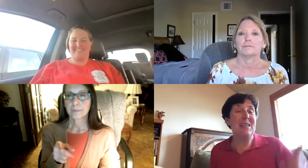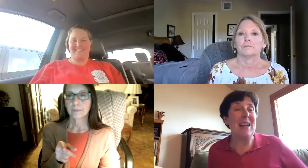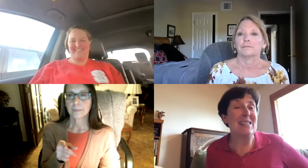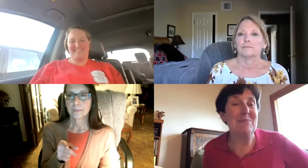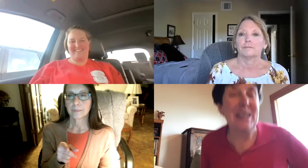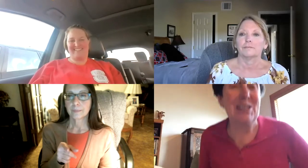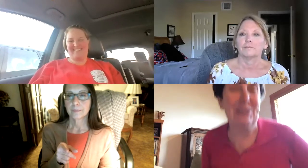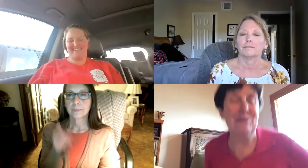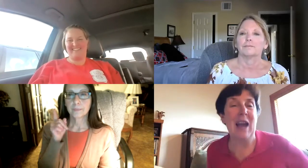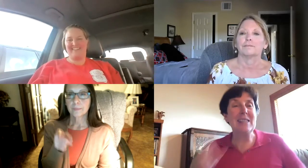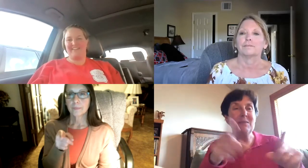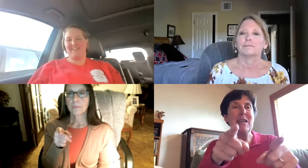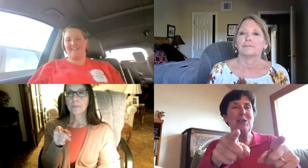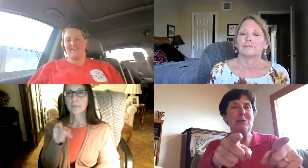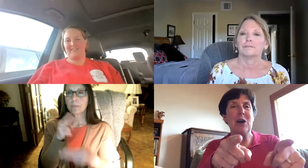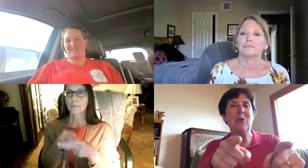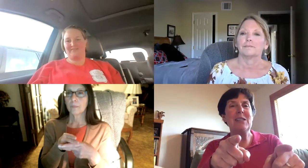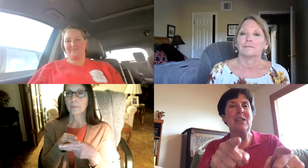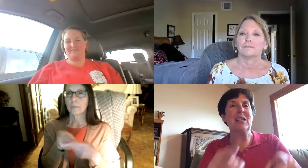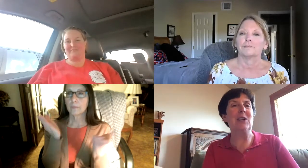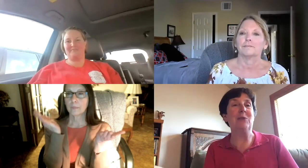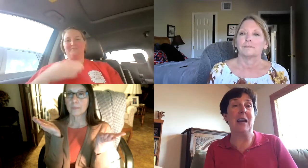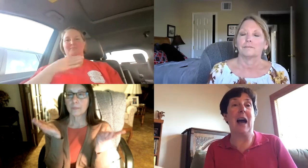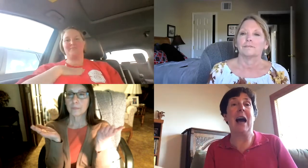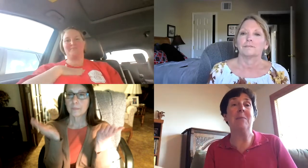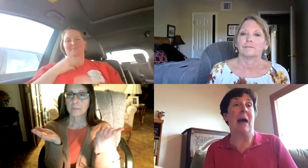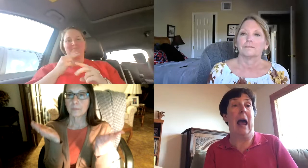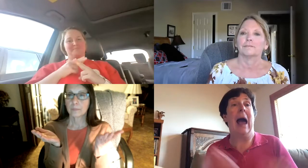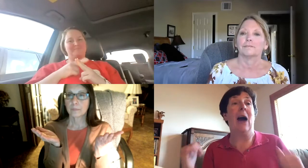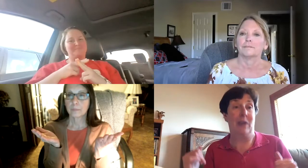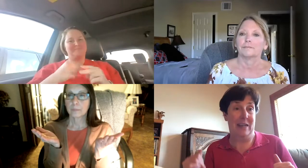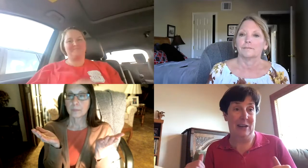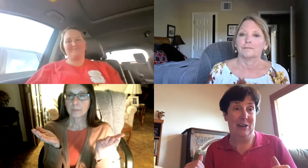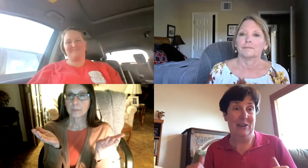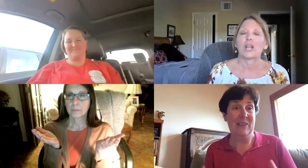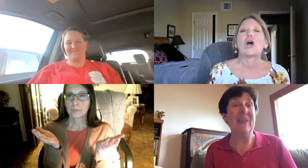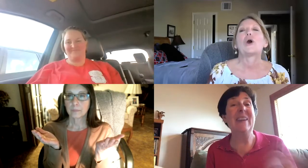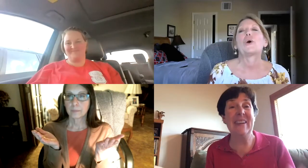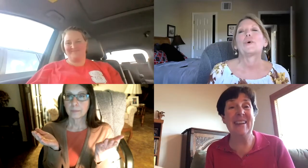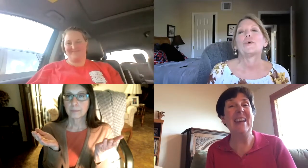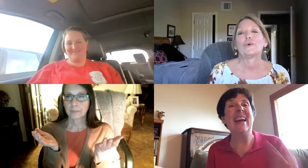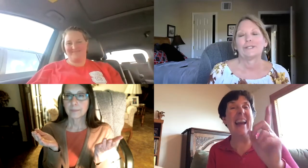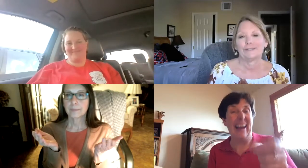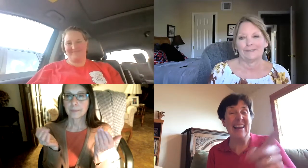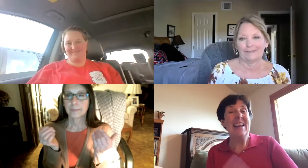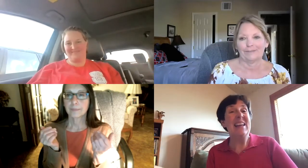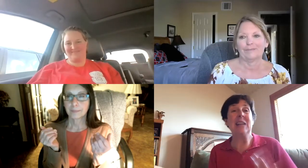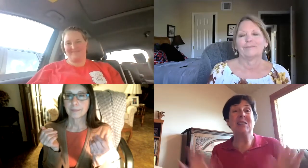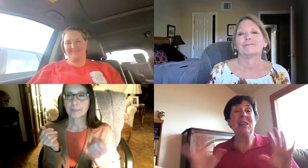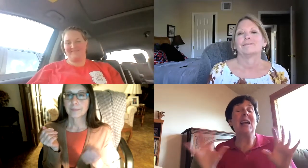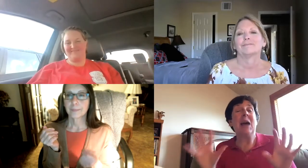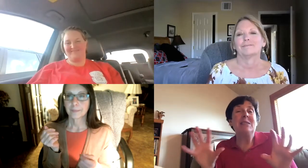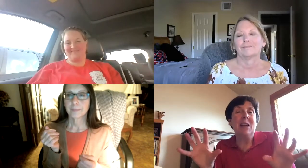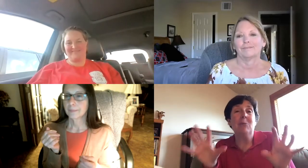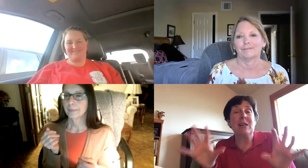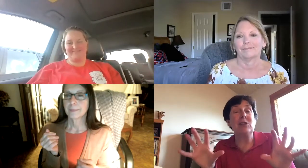get to nice to meet you is always the clue that I'm out of here. Oh. This is